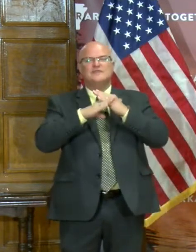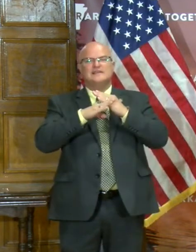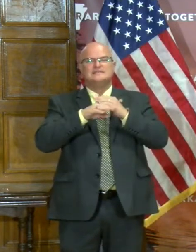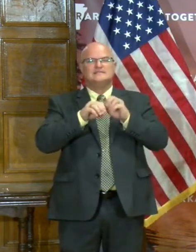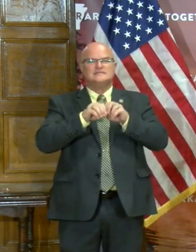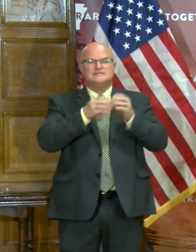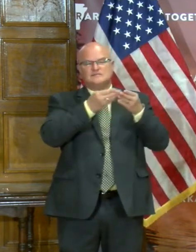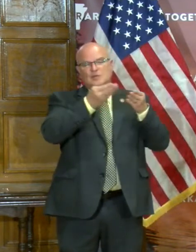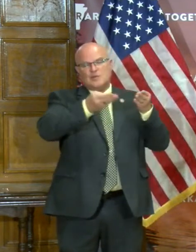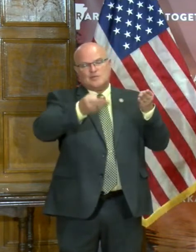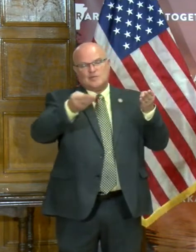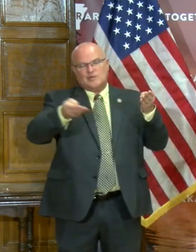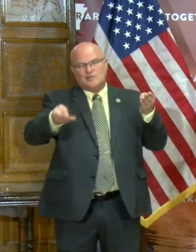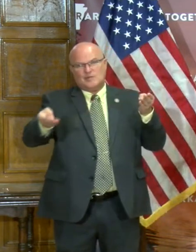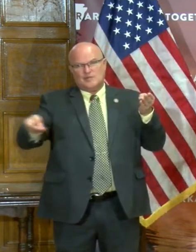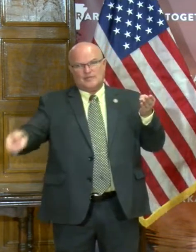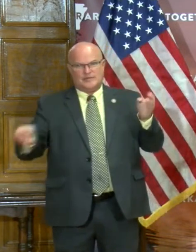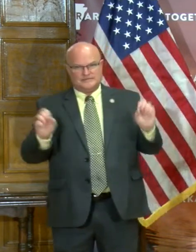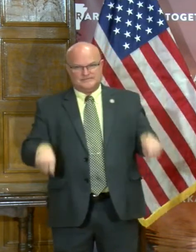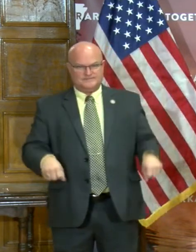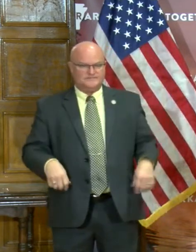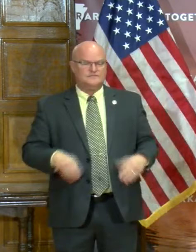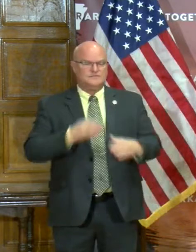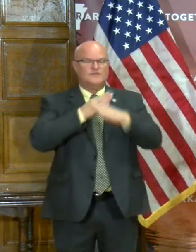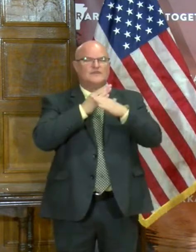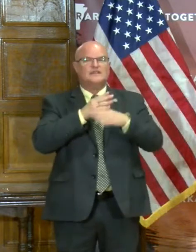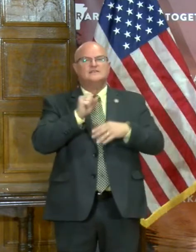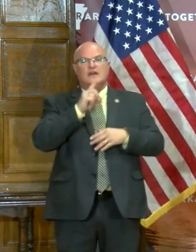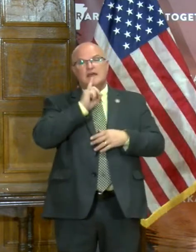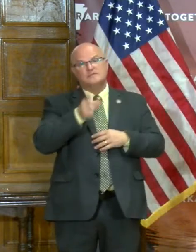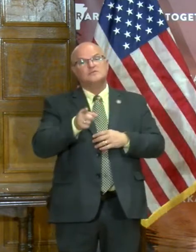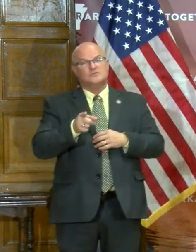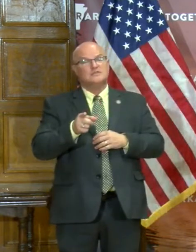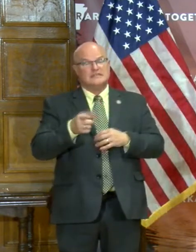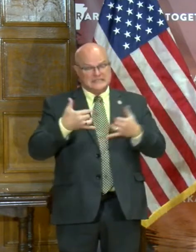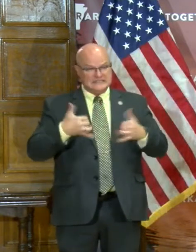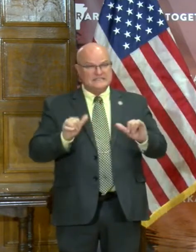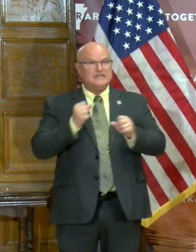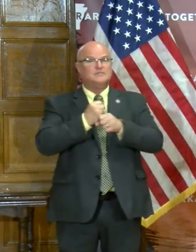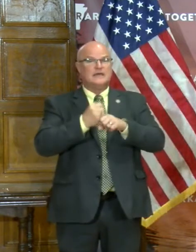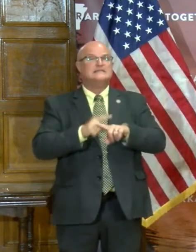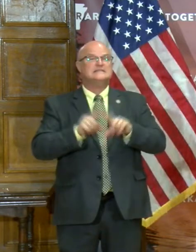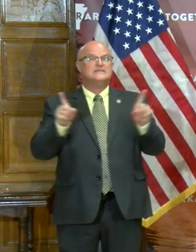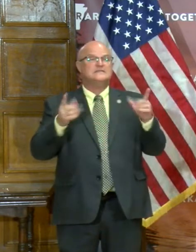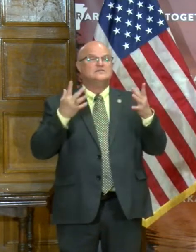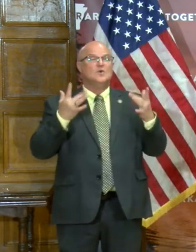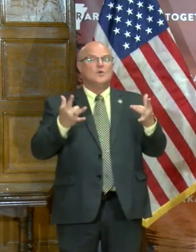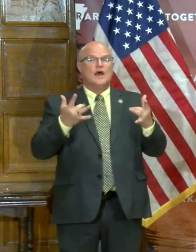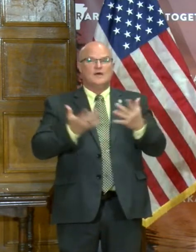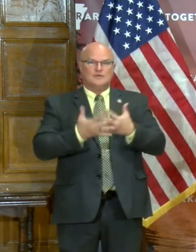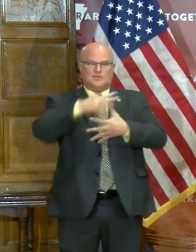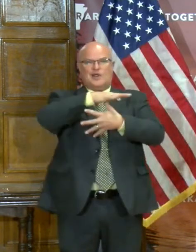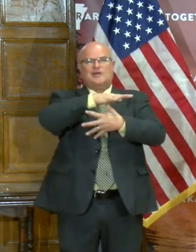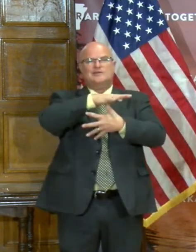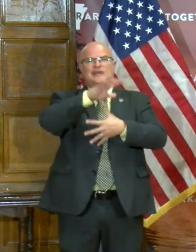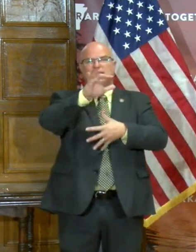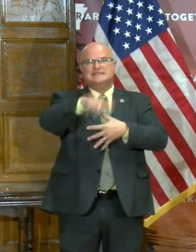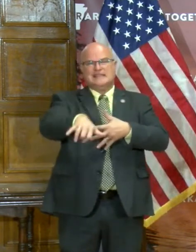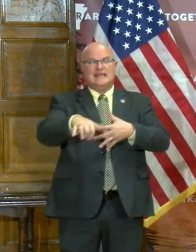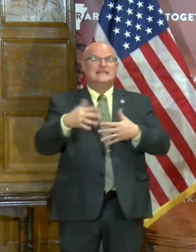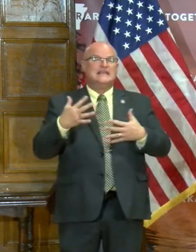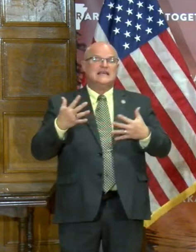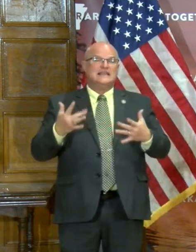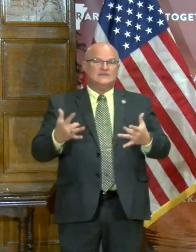additional spread of COVID-19. So absolutely, it still makes a difference. That's why we prioritize it.